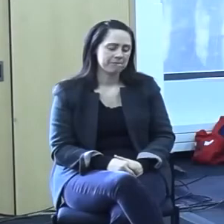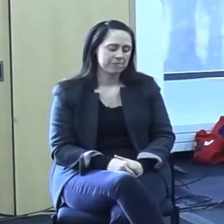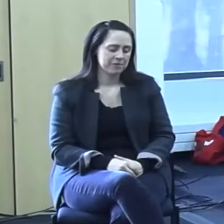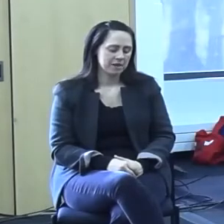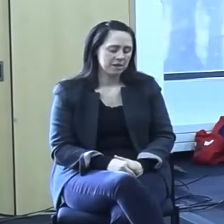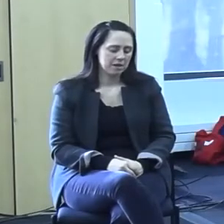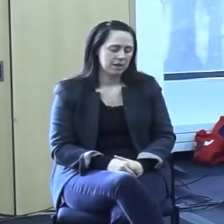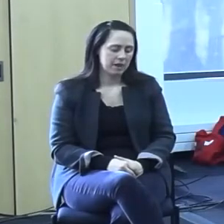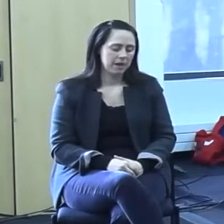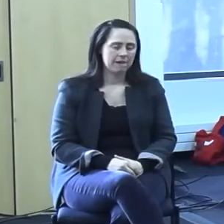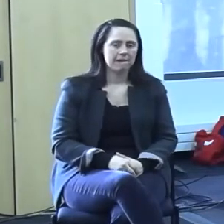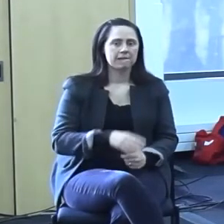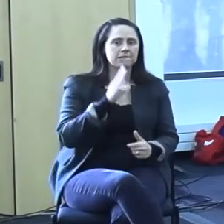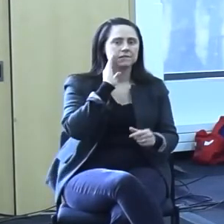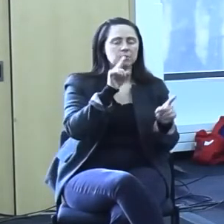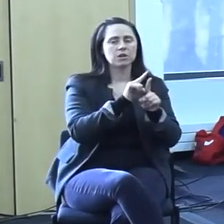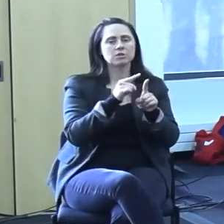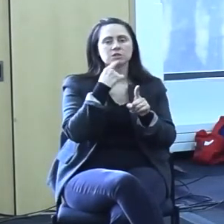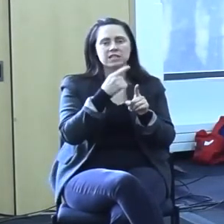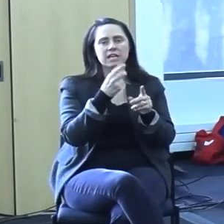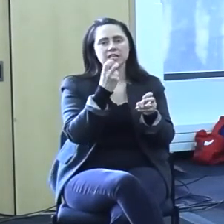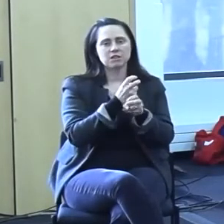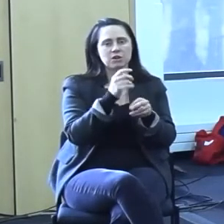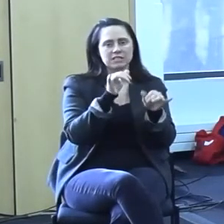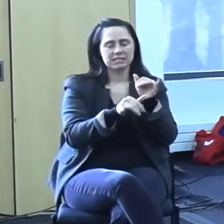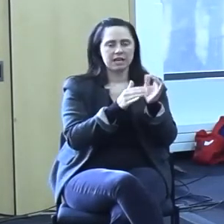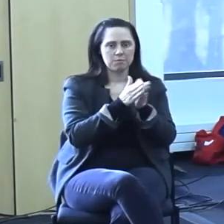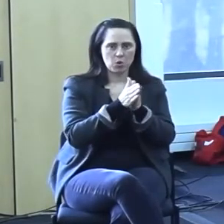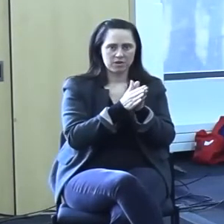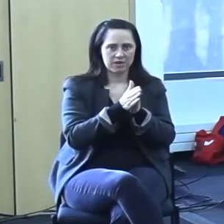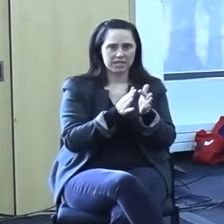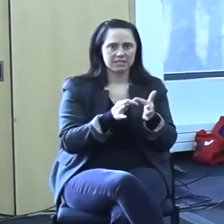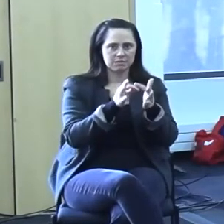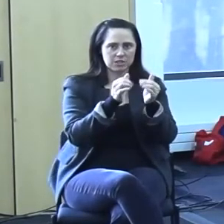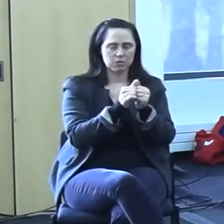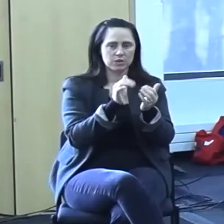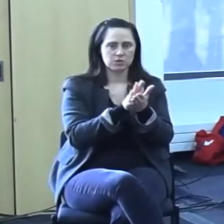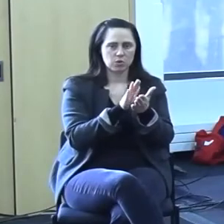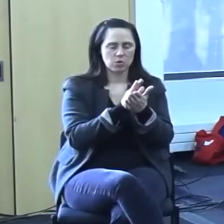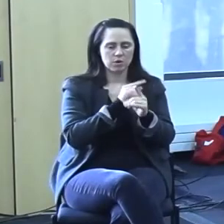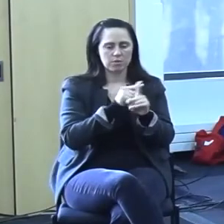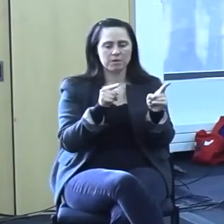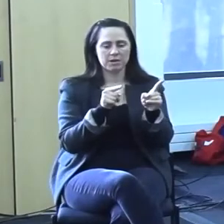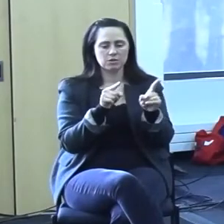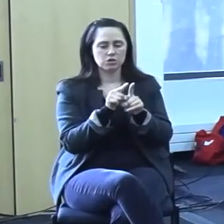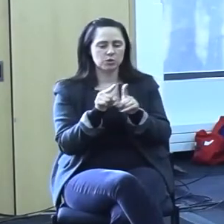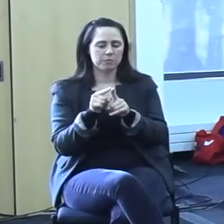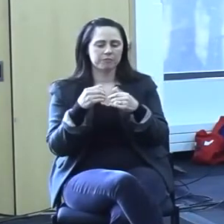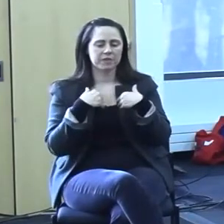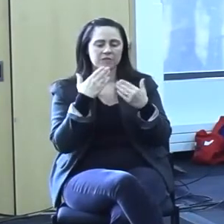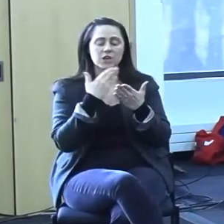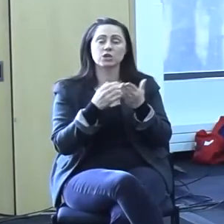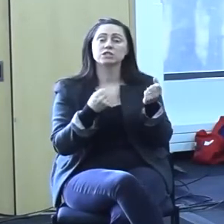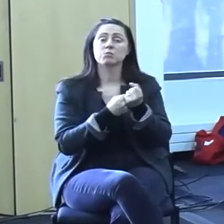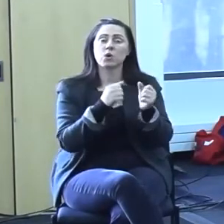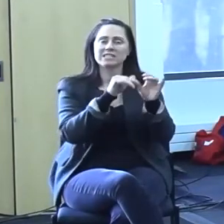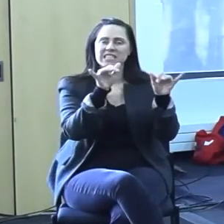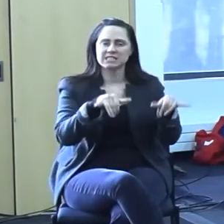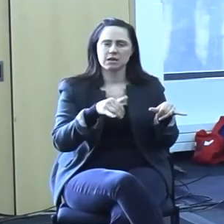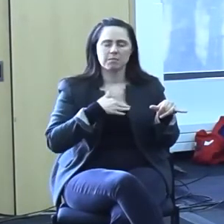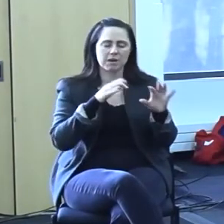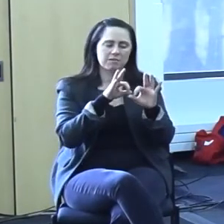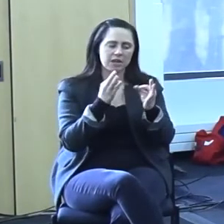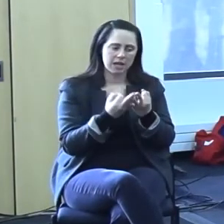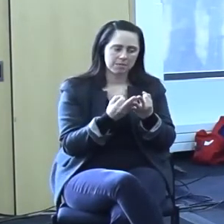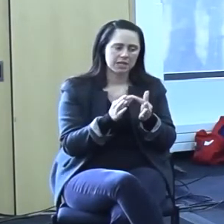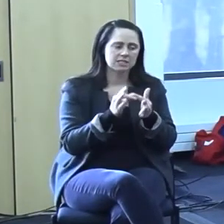I would also say too, it's hard to stay motivated, especially with school, but I think too having a good support system, my